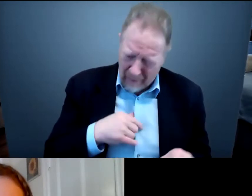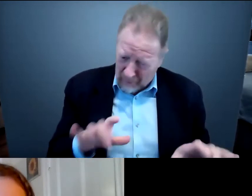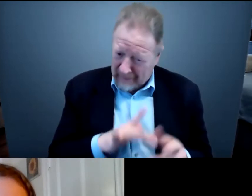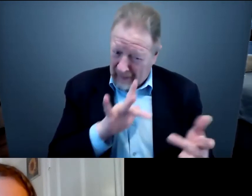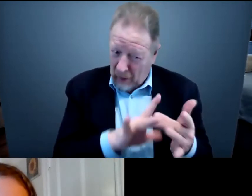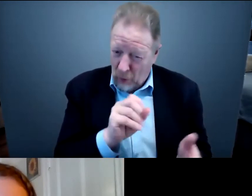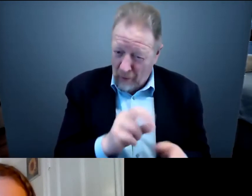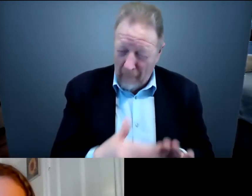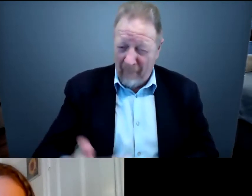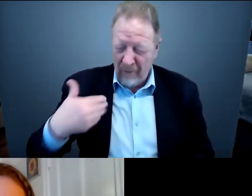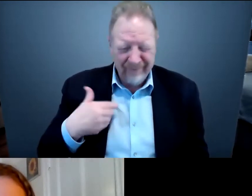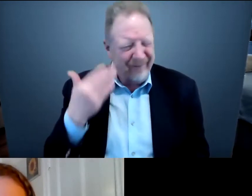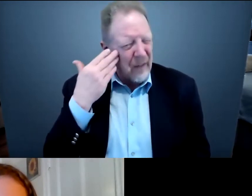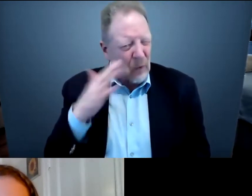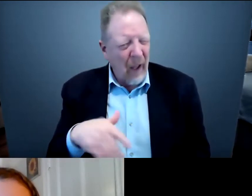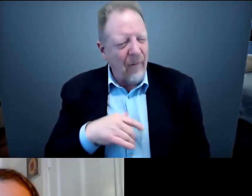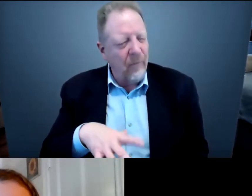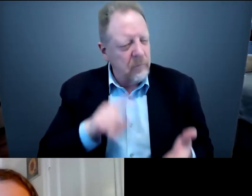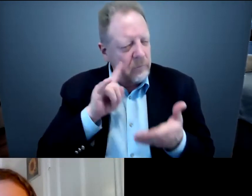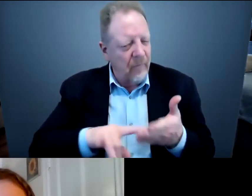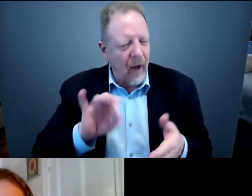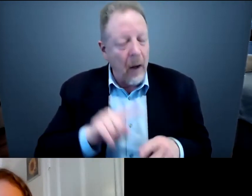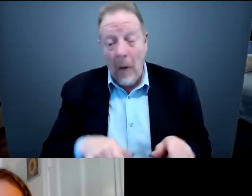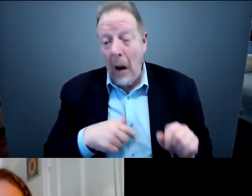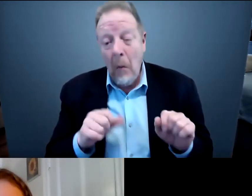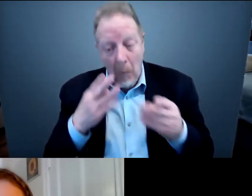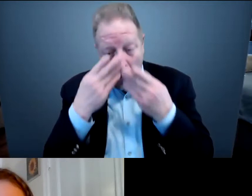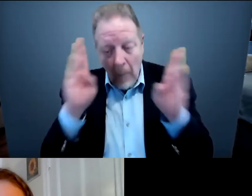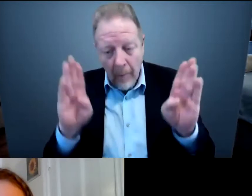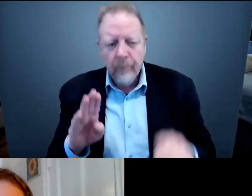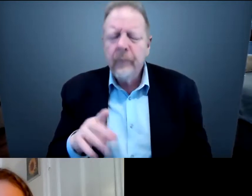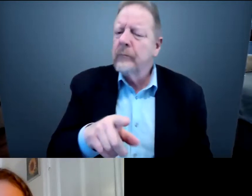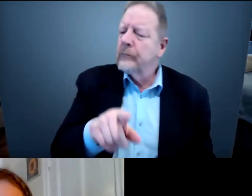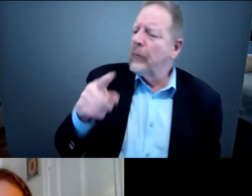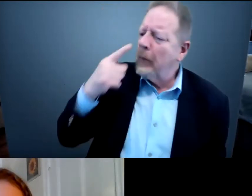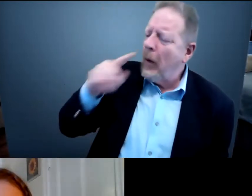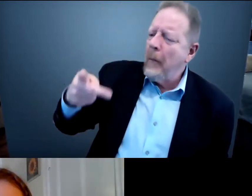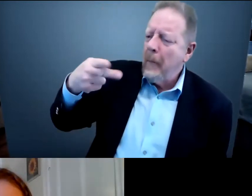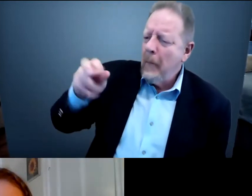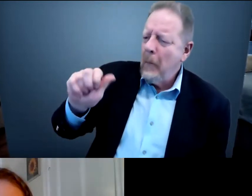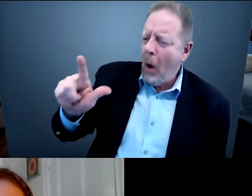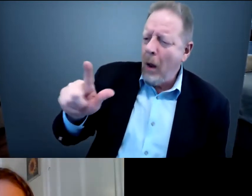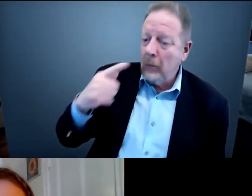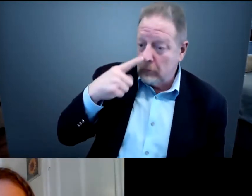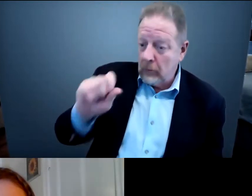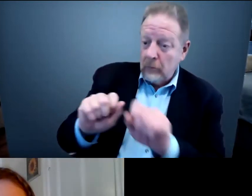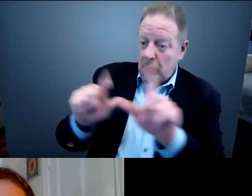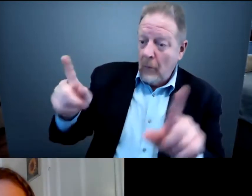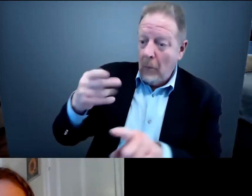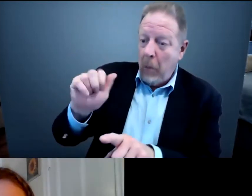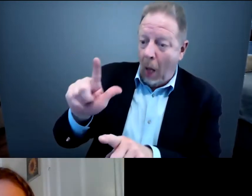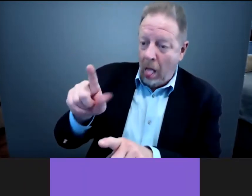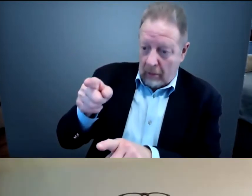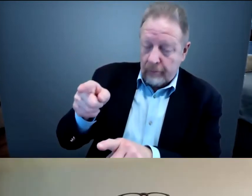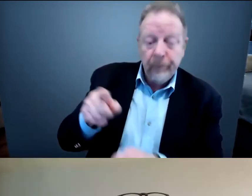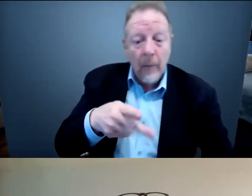great idea for something to revisit now. And Paul, could you come up for a second? So Paul, that's on